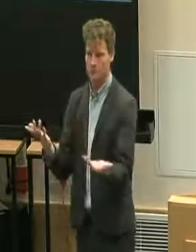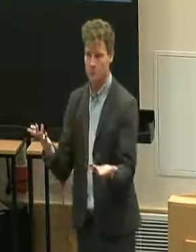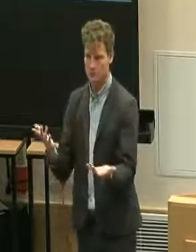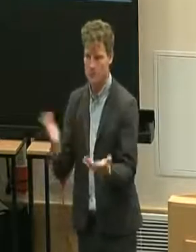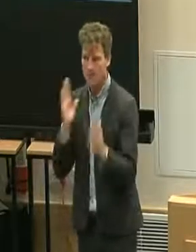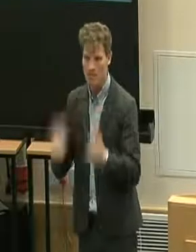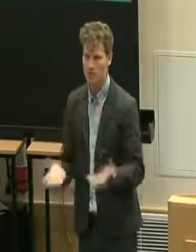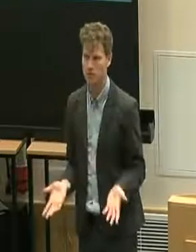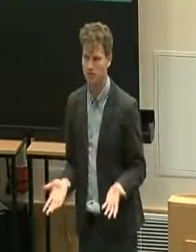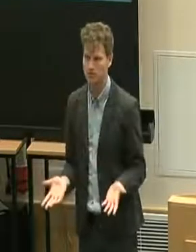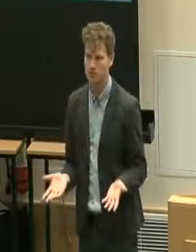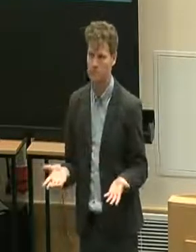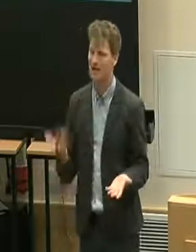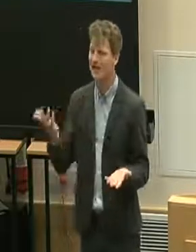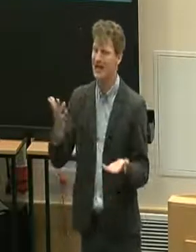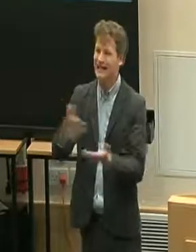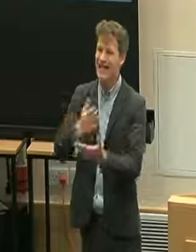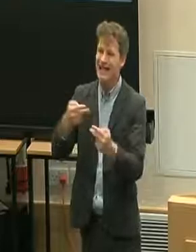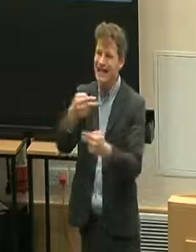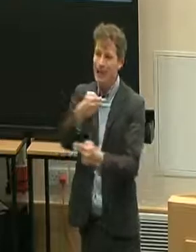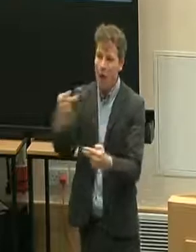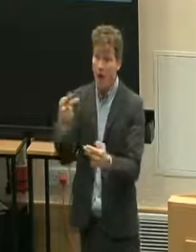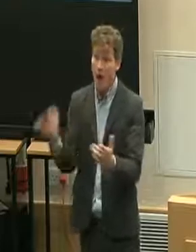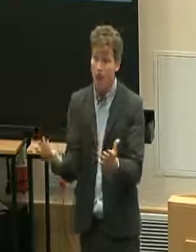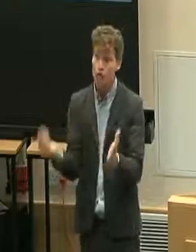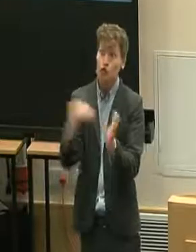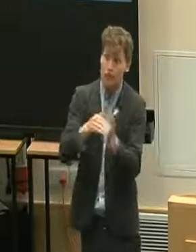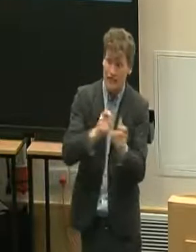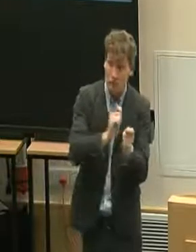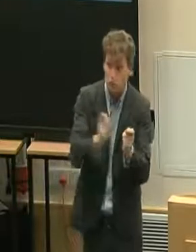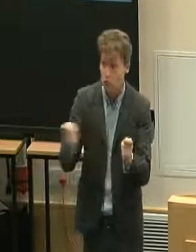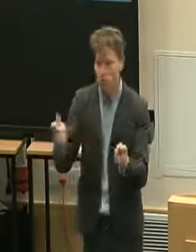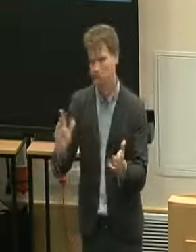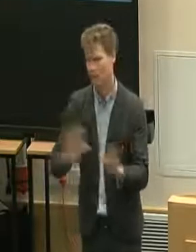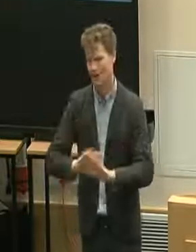Never. Because the only thing you remove are artificial barriers.